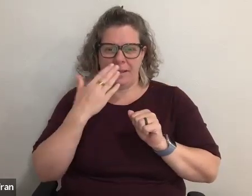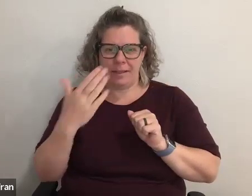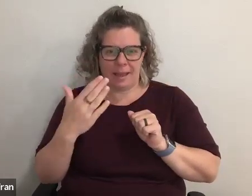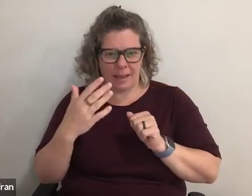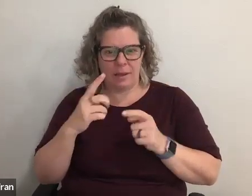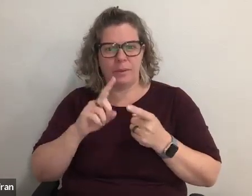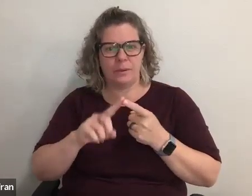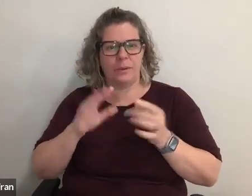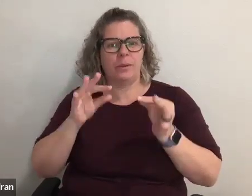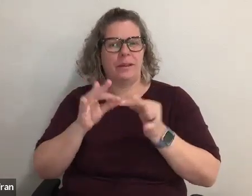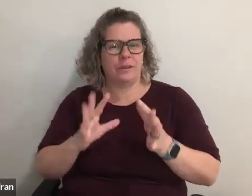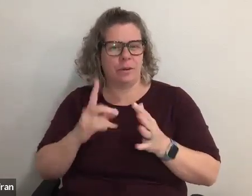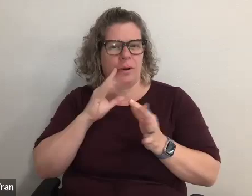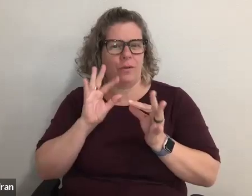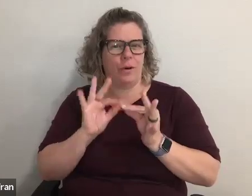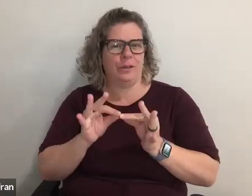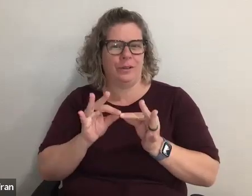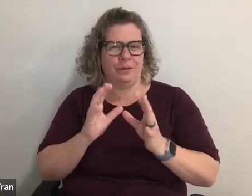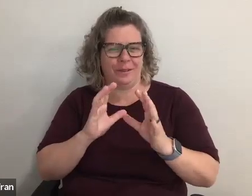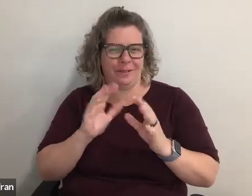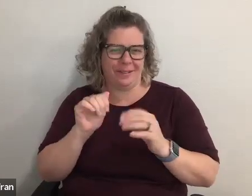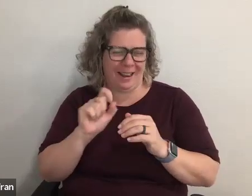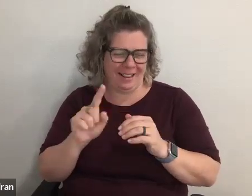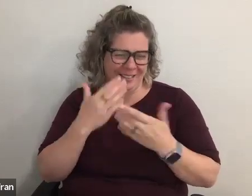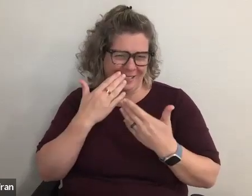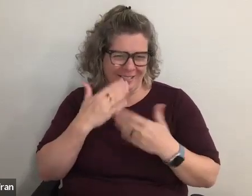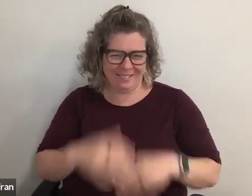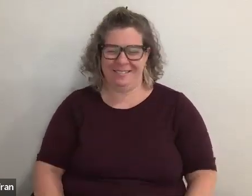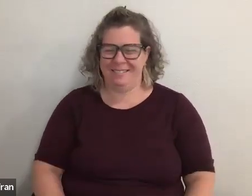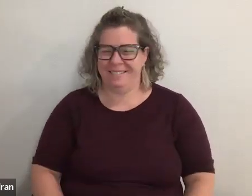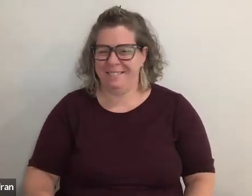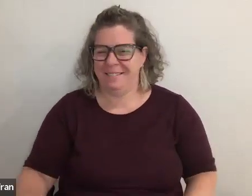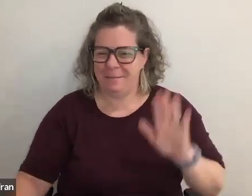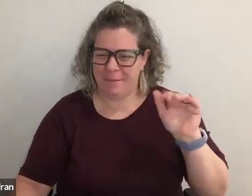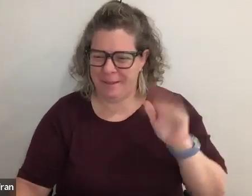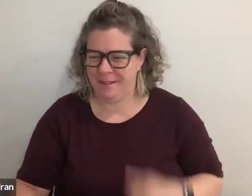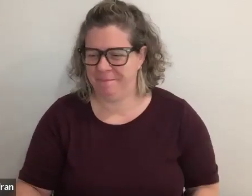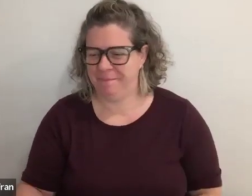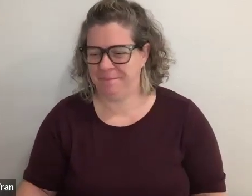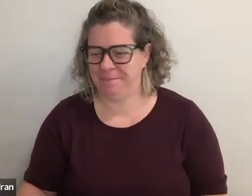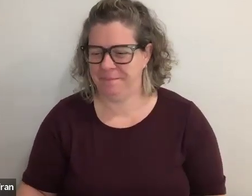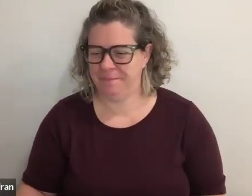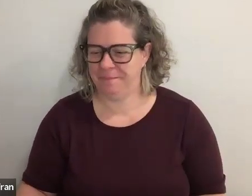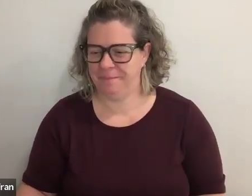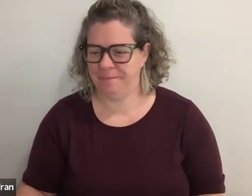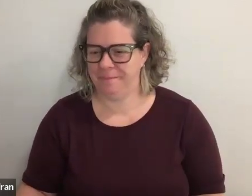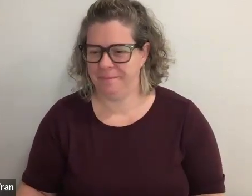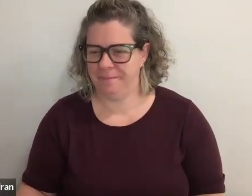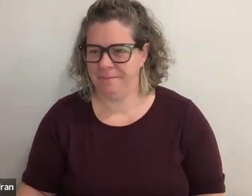you, Fran, for your interpreting in ASL. Bye. Bye all.